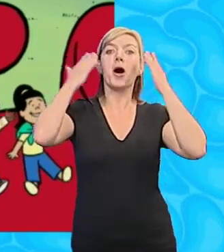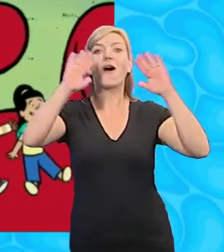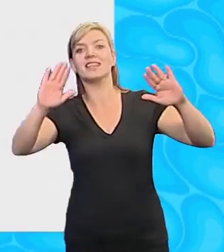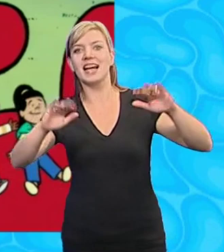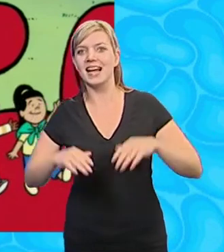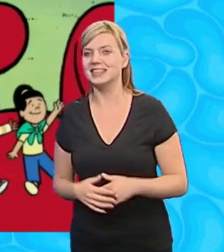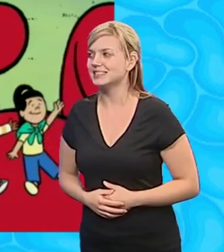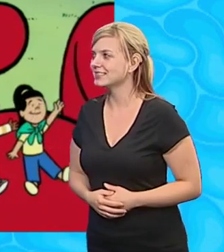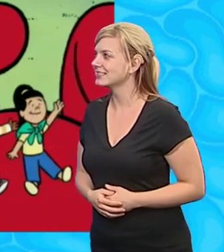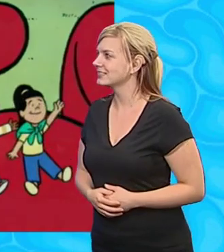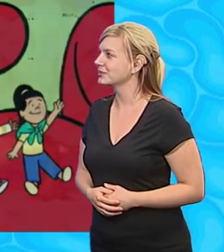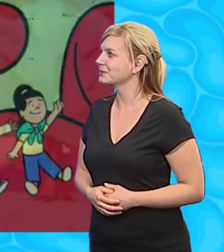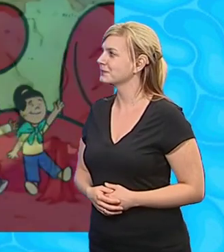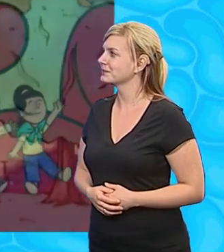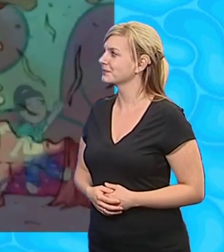Summer holidays!